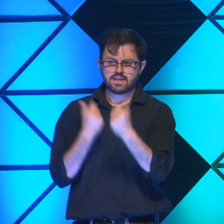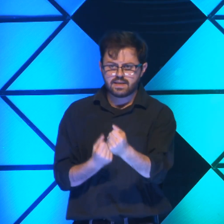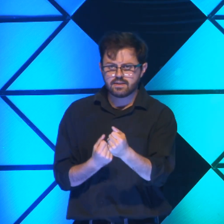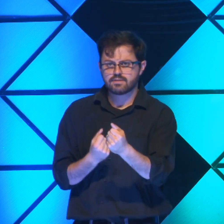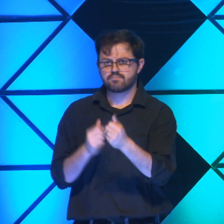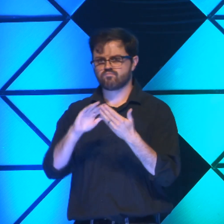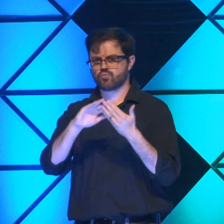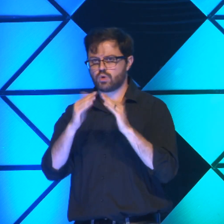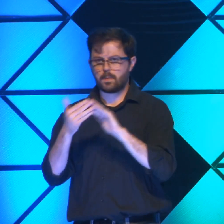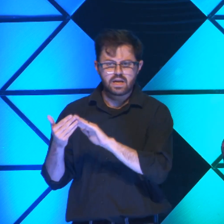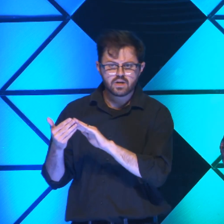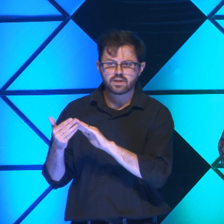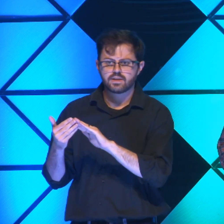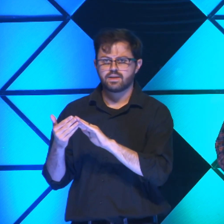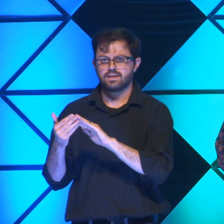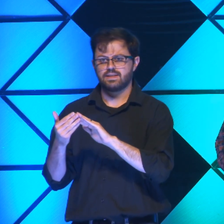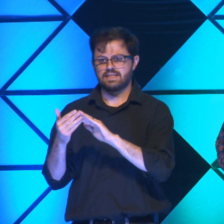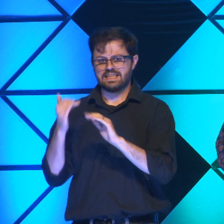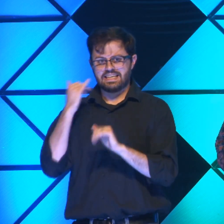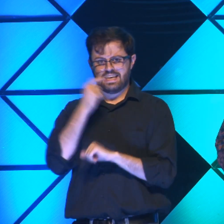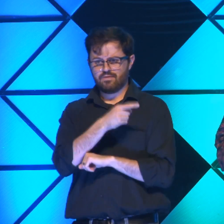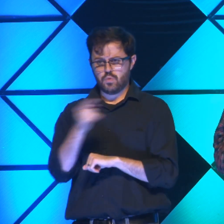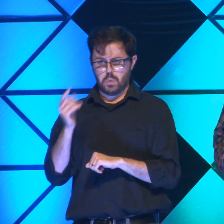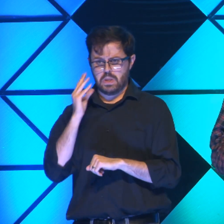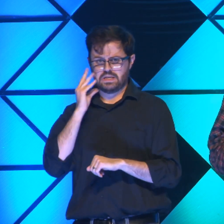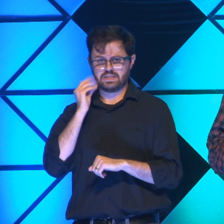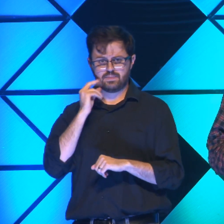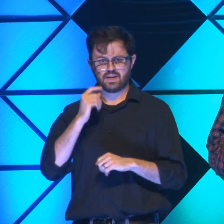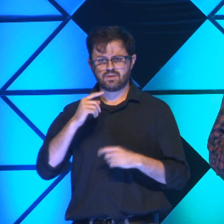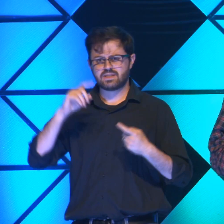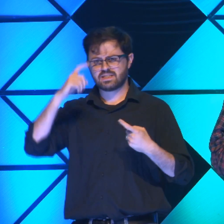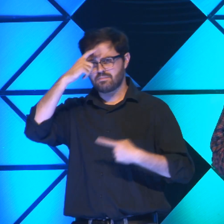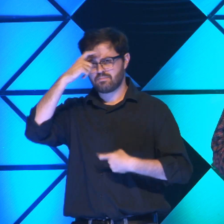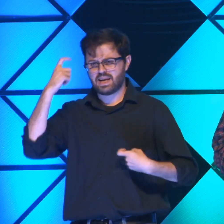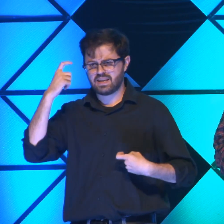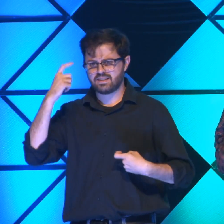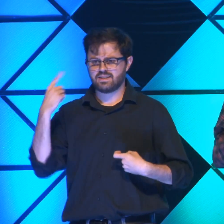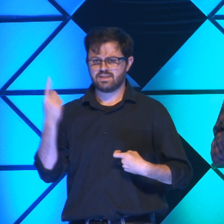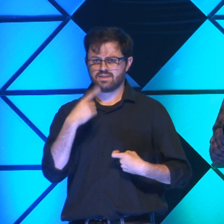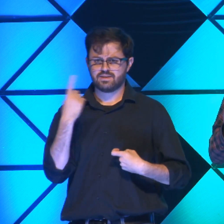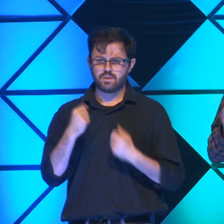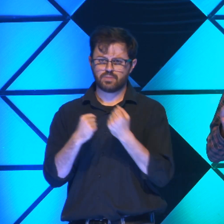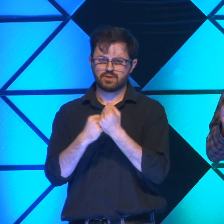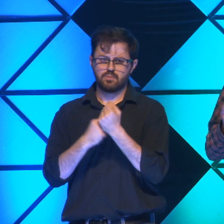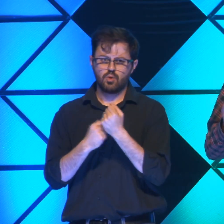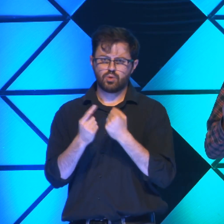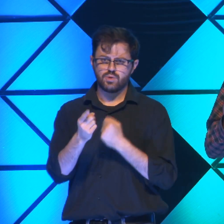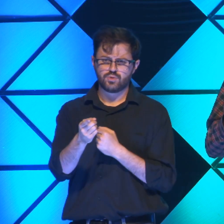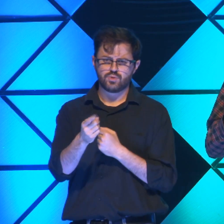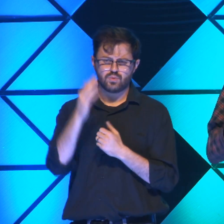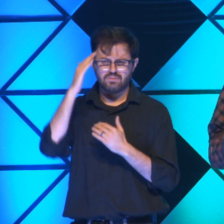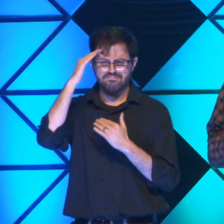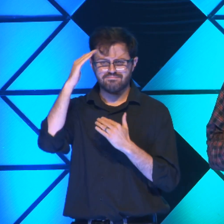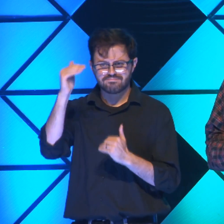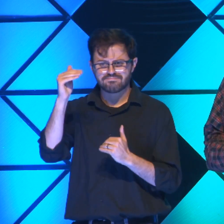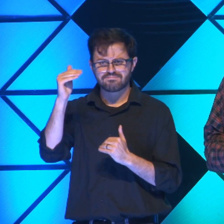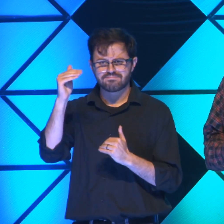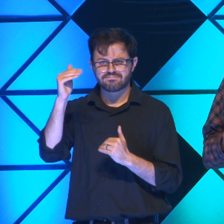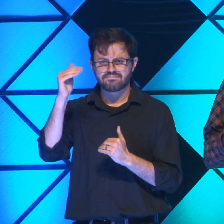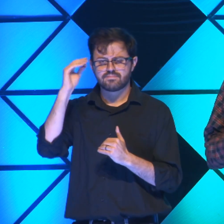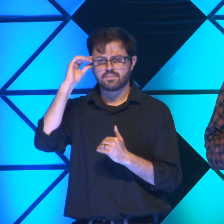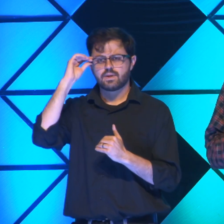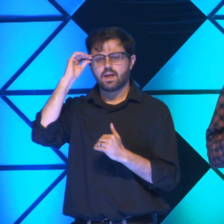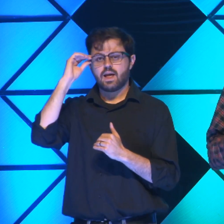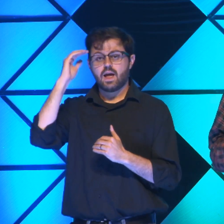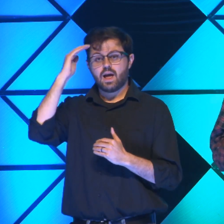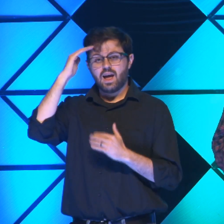that when you are traveling down your road, that someone is with you. I hope that if this is your